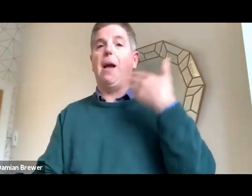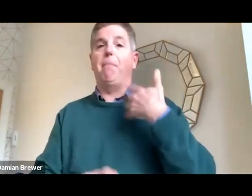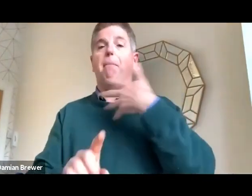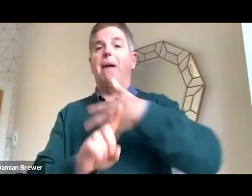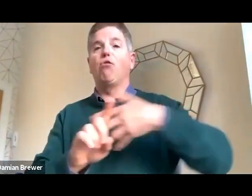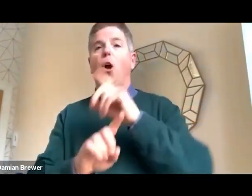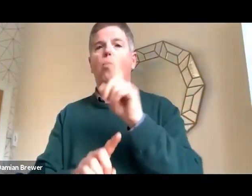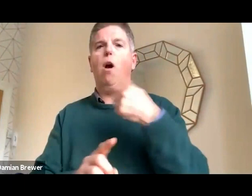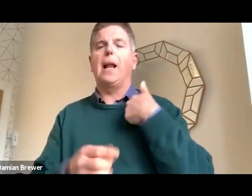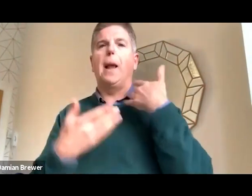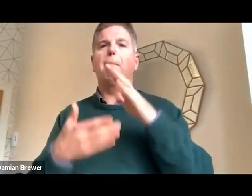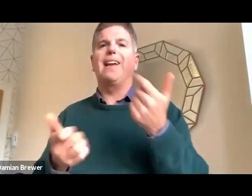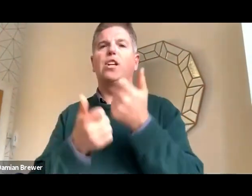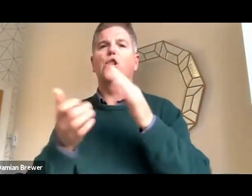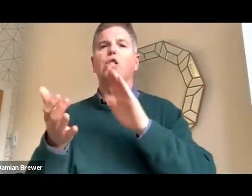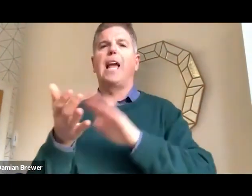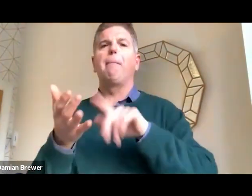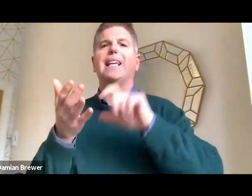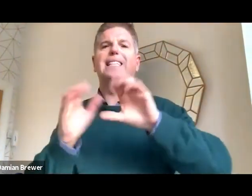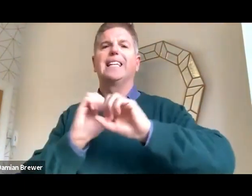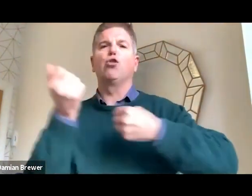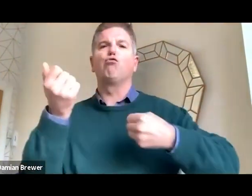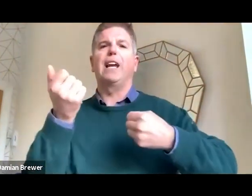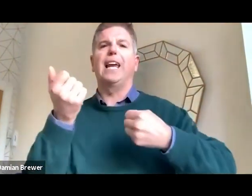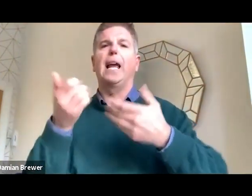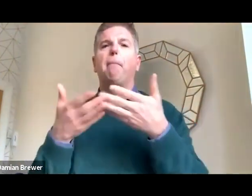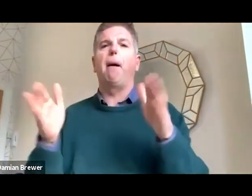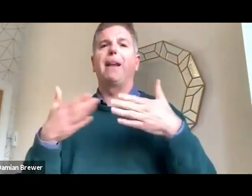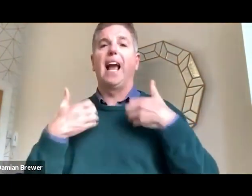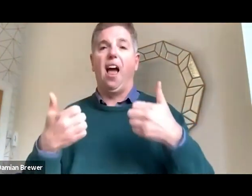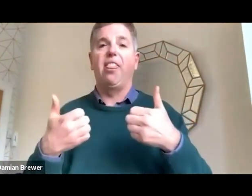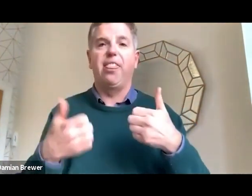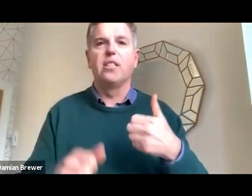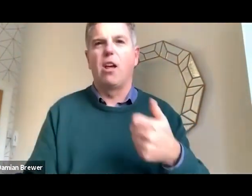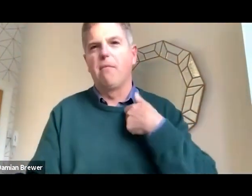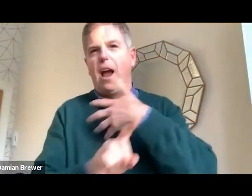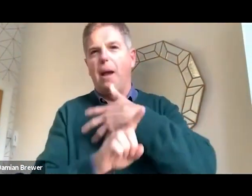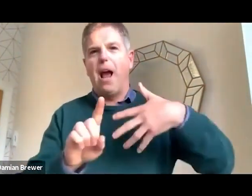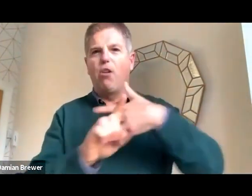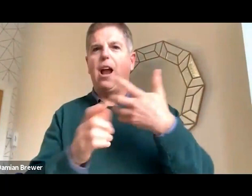pass it back to Public Health England. So I'll go back a bit and tell you a bit about my